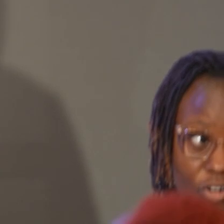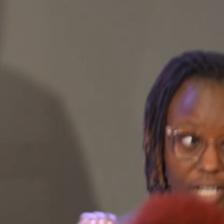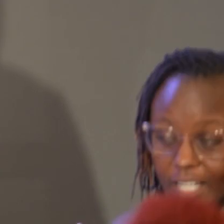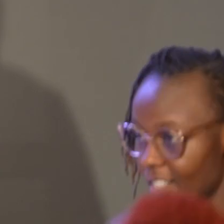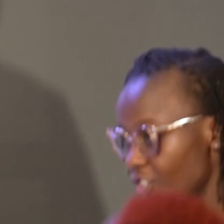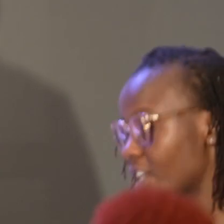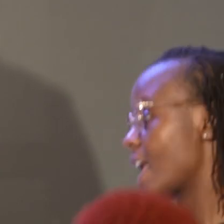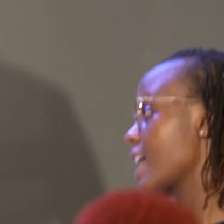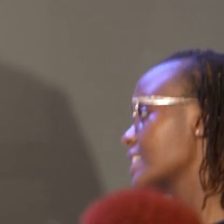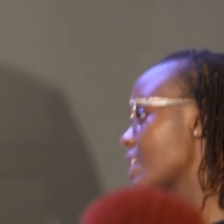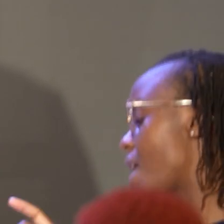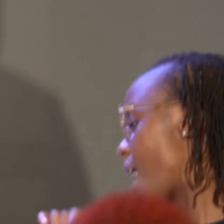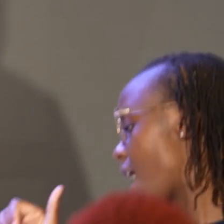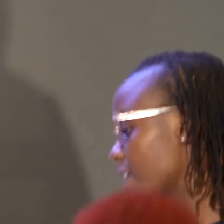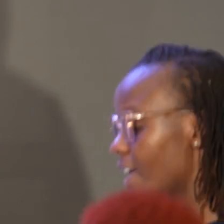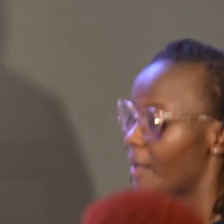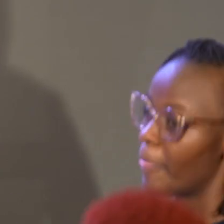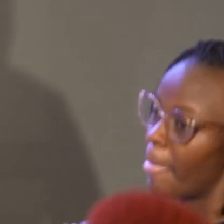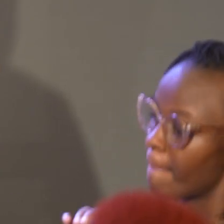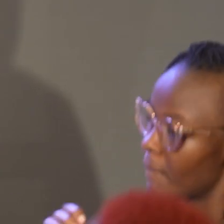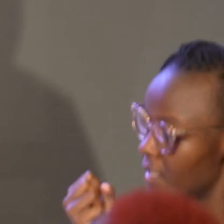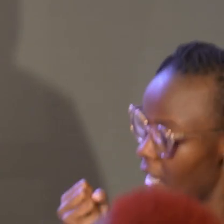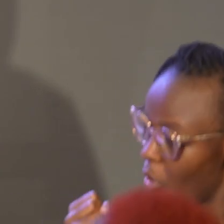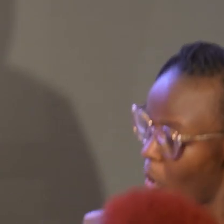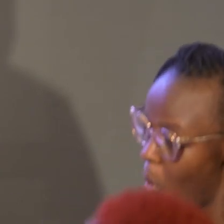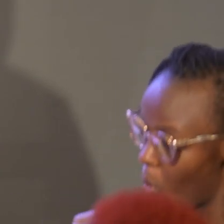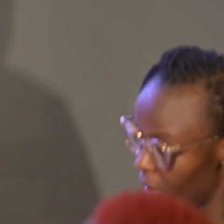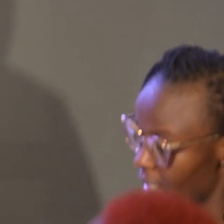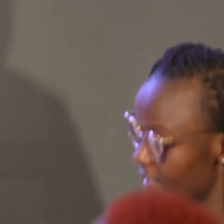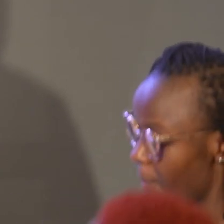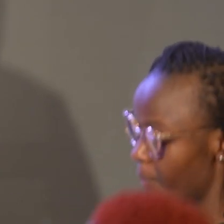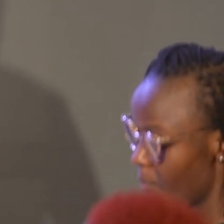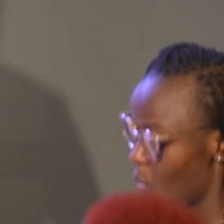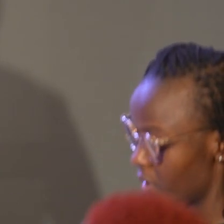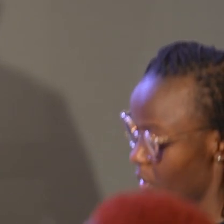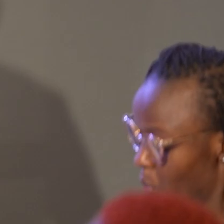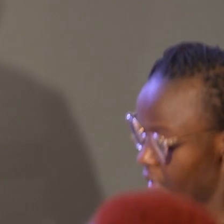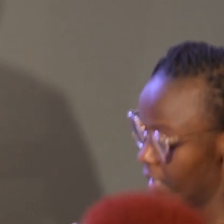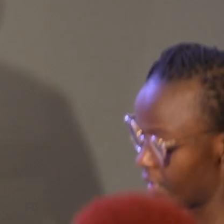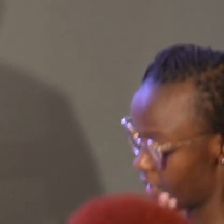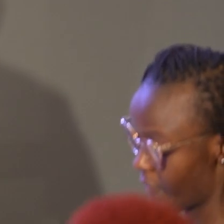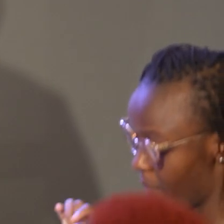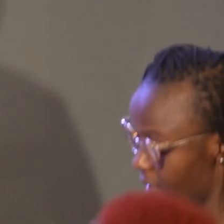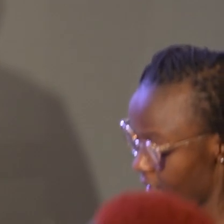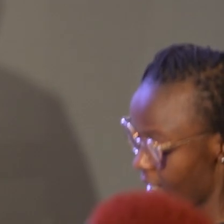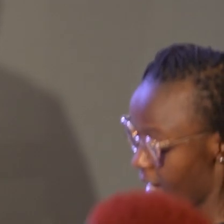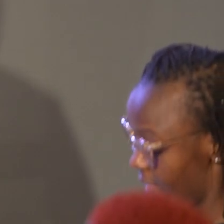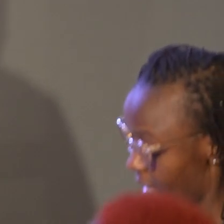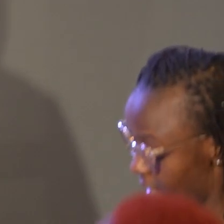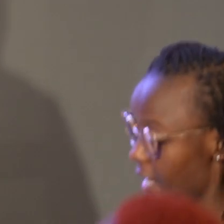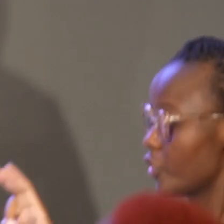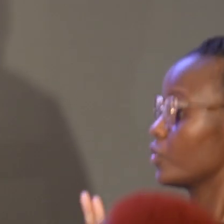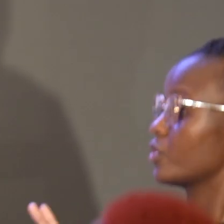organizations, and other stakeholders as well, including the bodies which develop these standards, can use